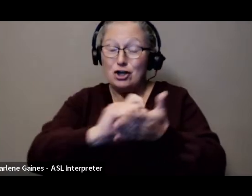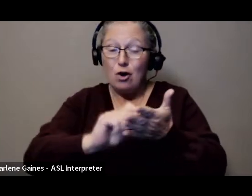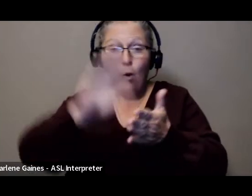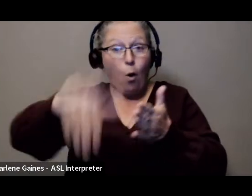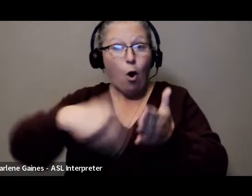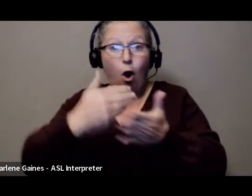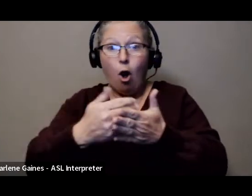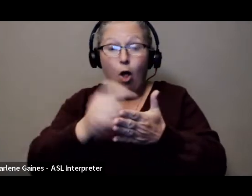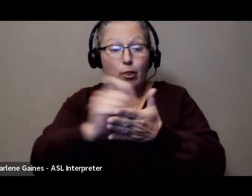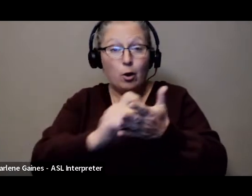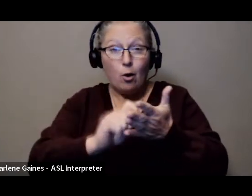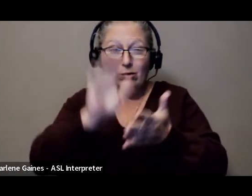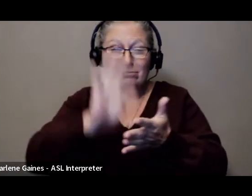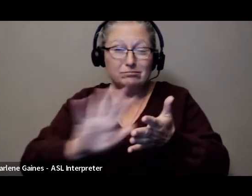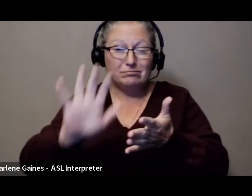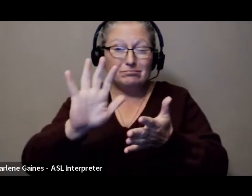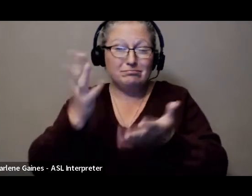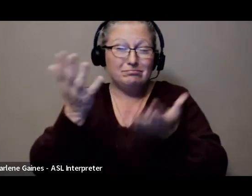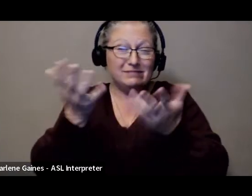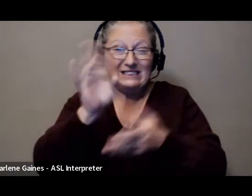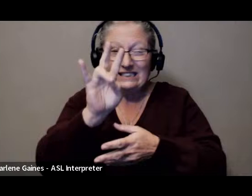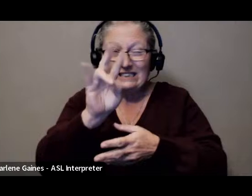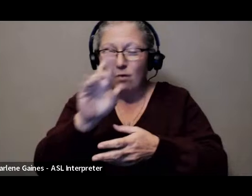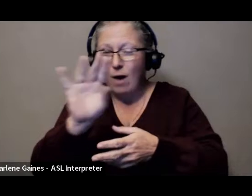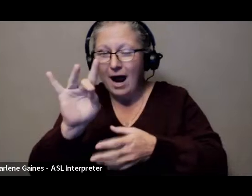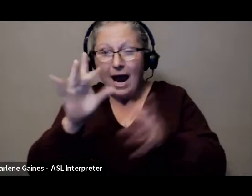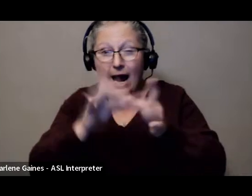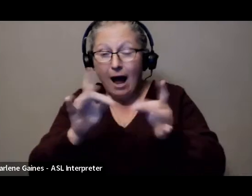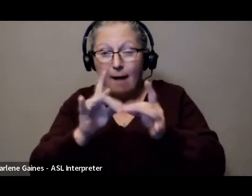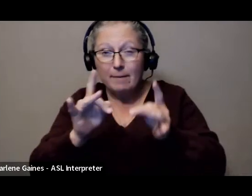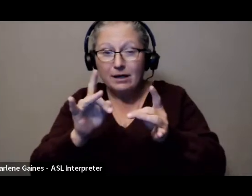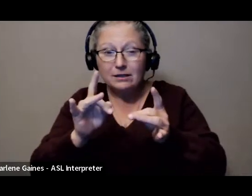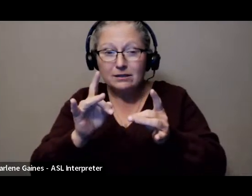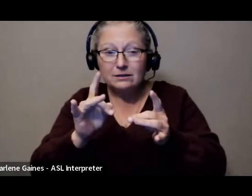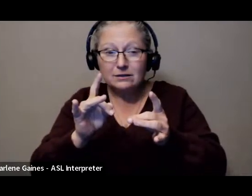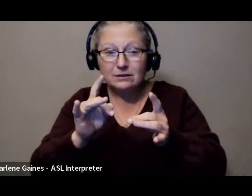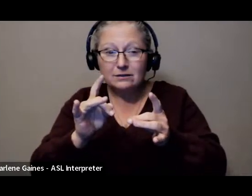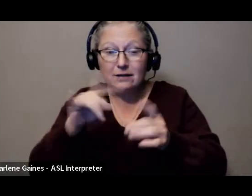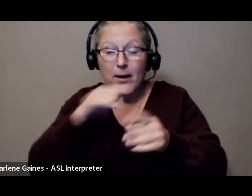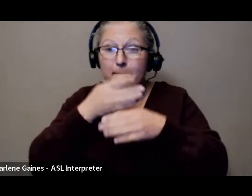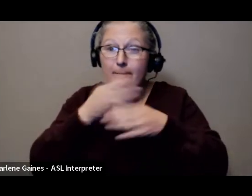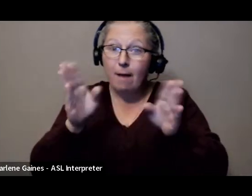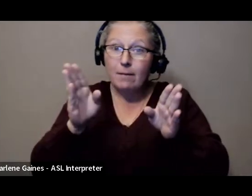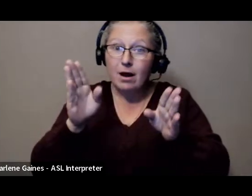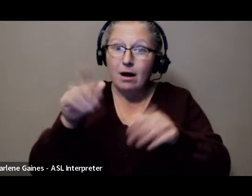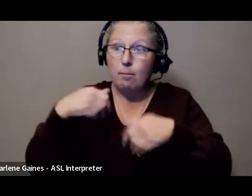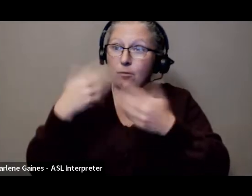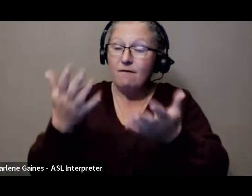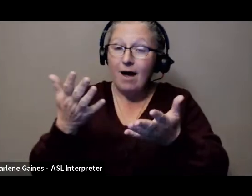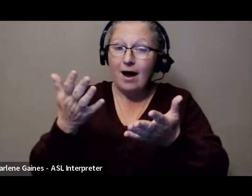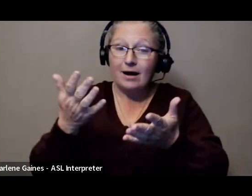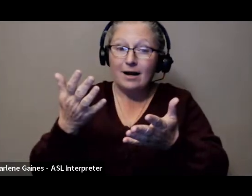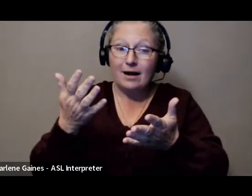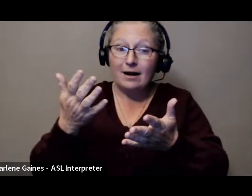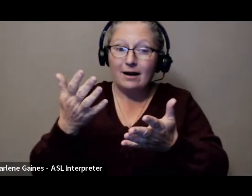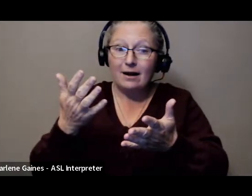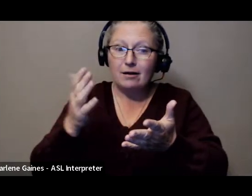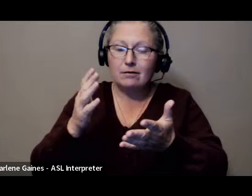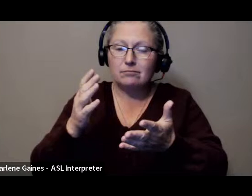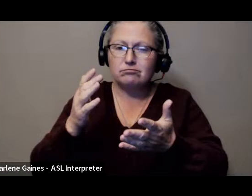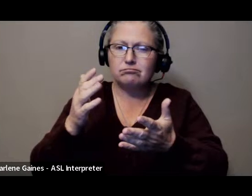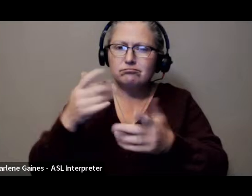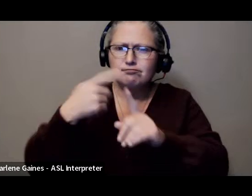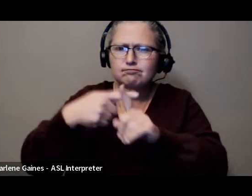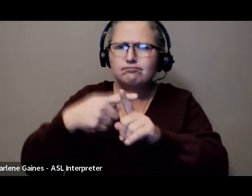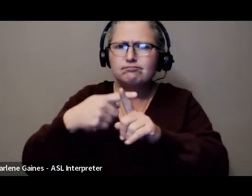notes, there were about maybe 7 or 8 comments that the public was providing accolades